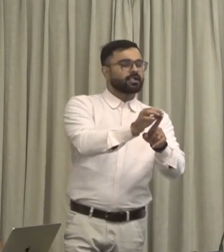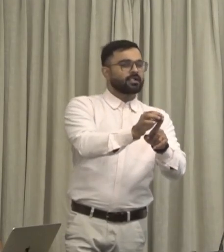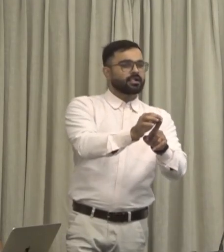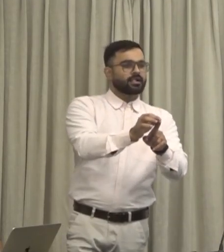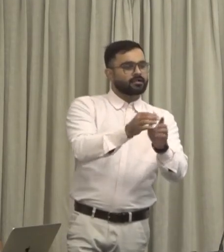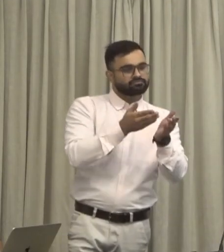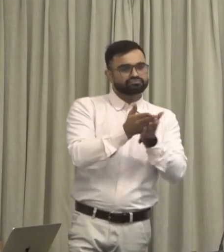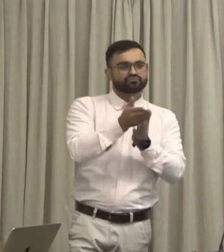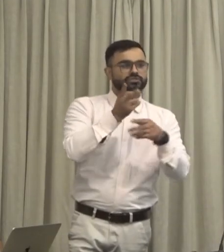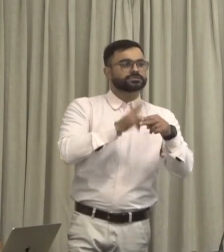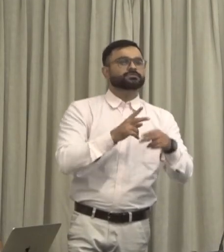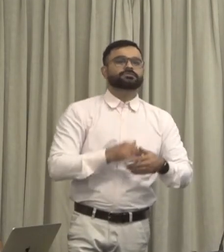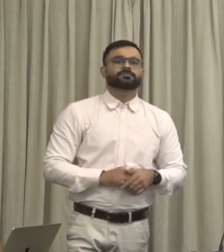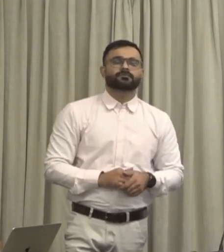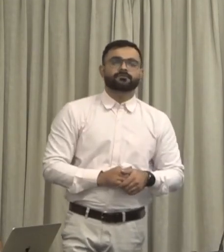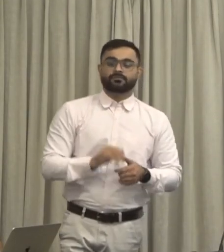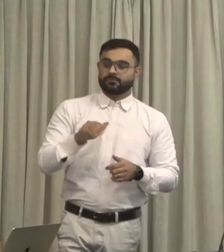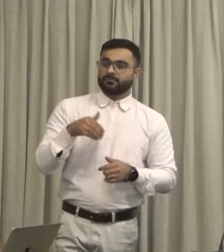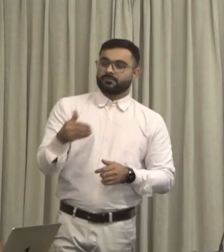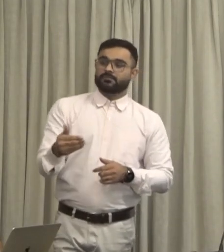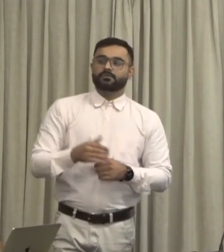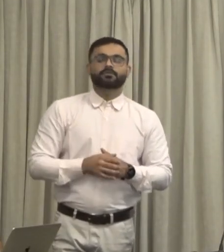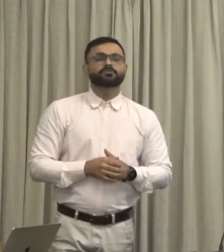an imperative. And then we